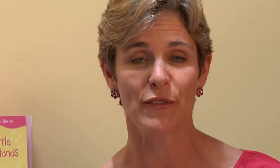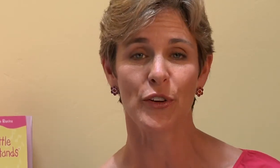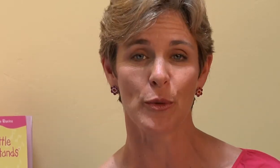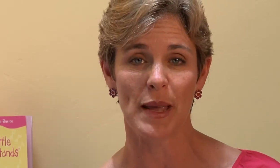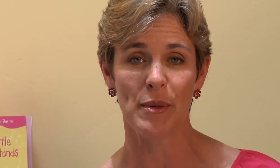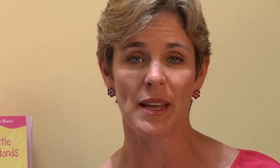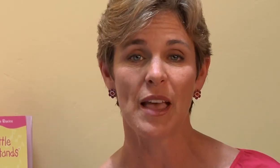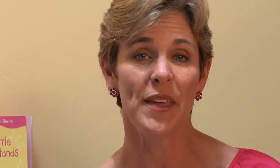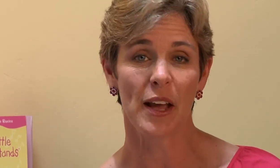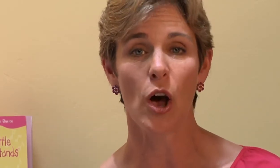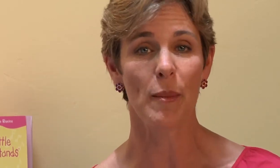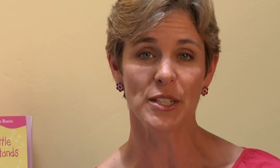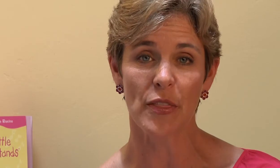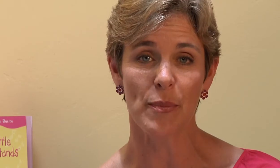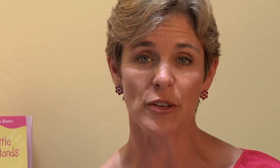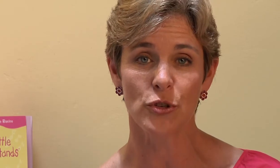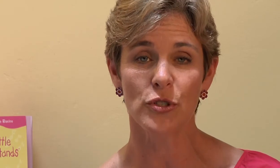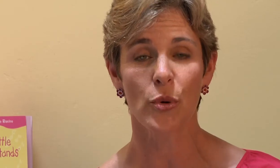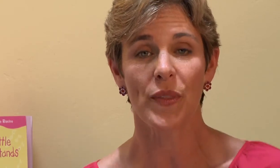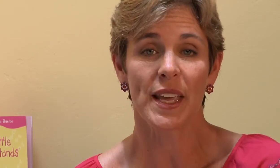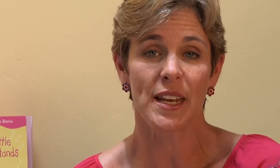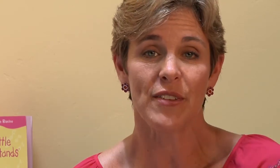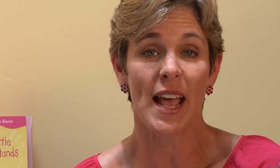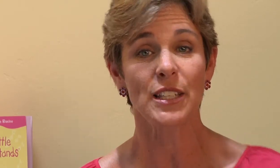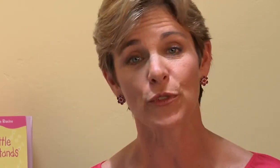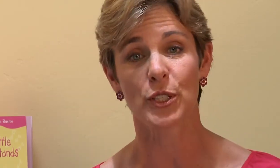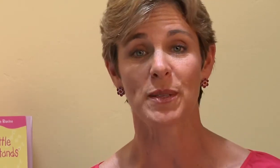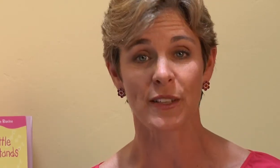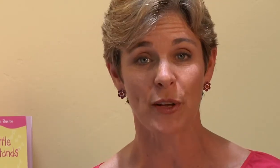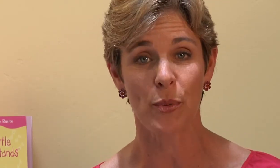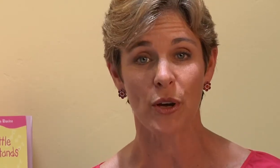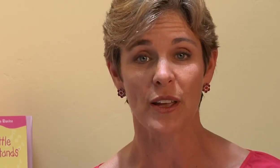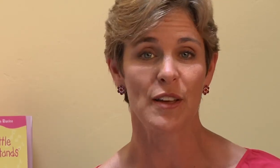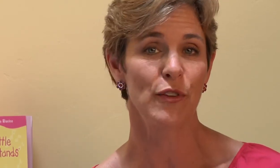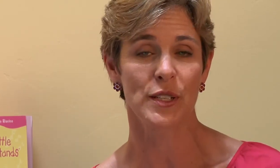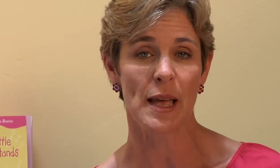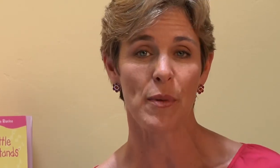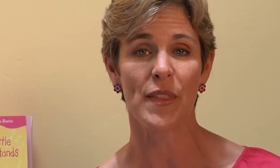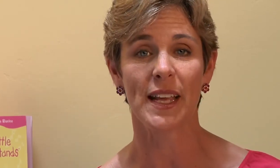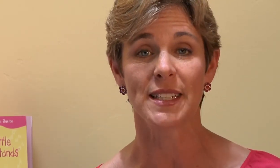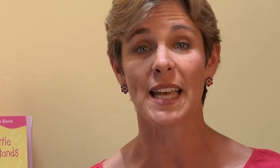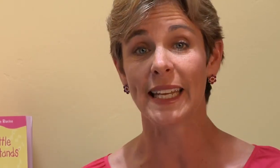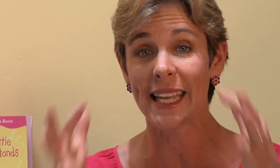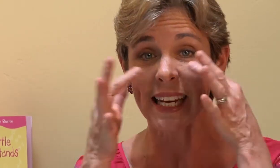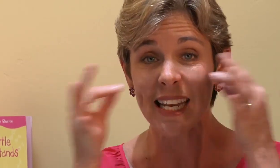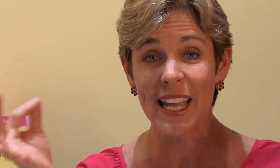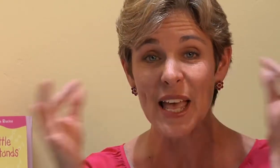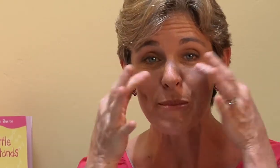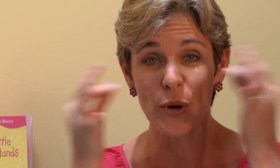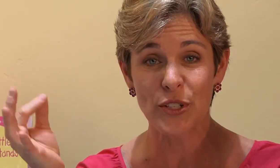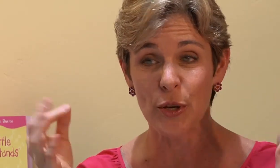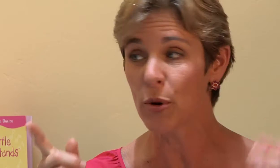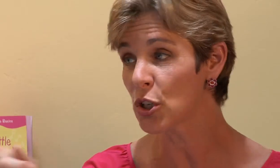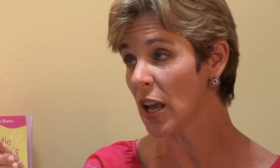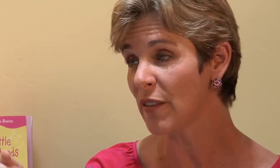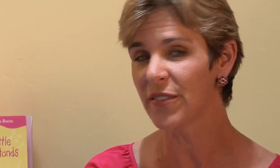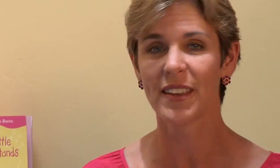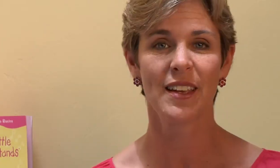for your baby. They can comment on the pictures, or they can even ask for a specific book. For example, they can sign Kitty and point to their bookshelf